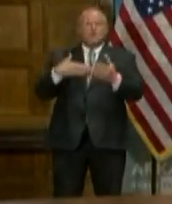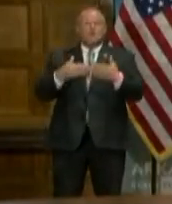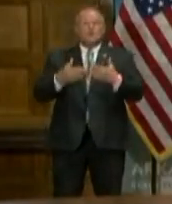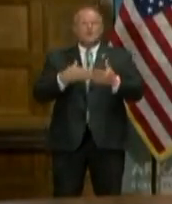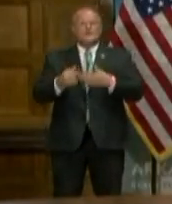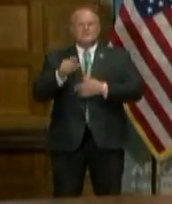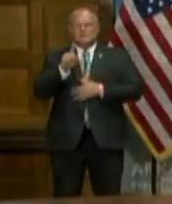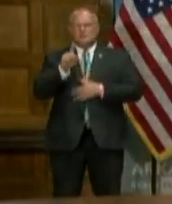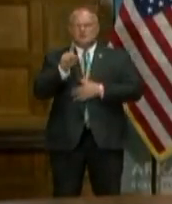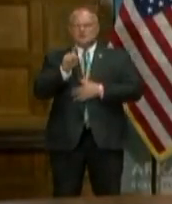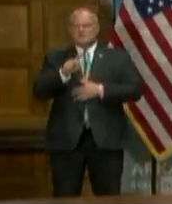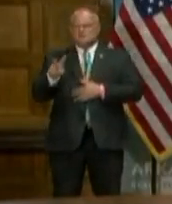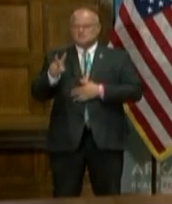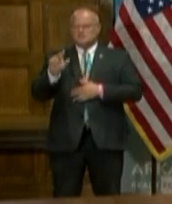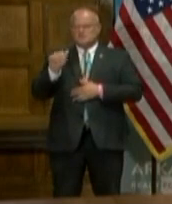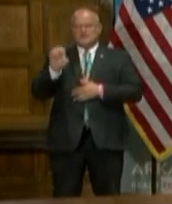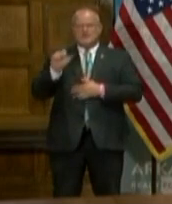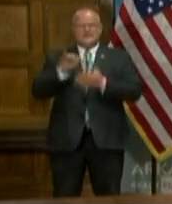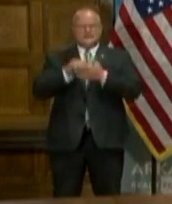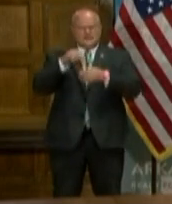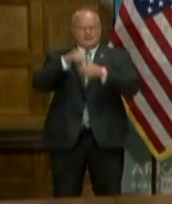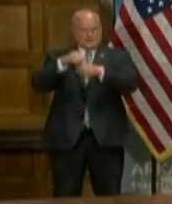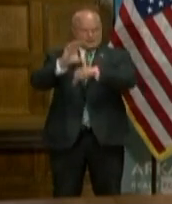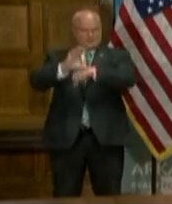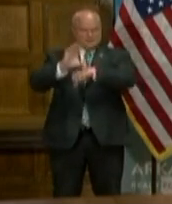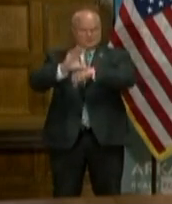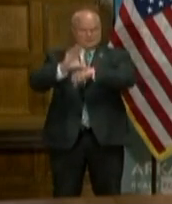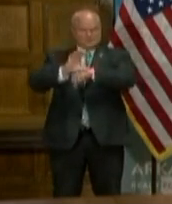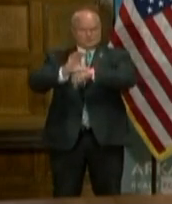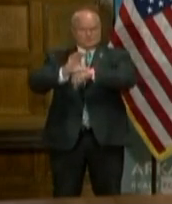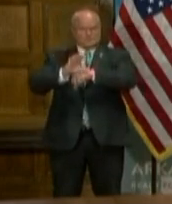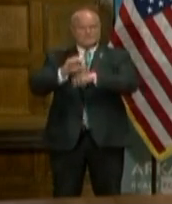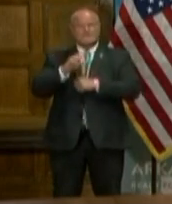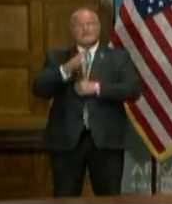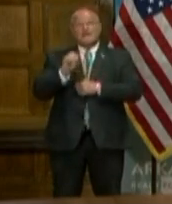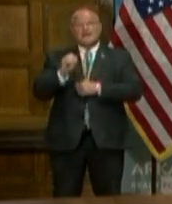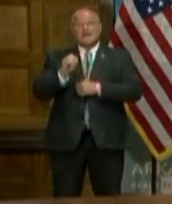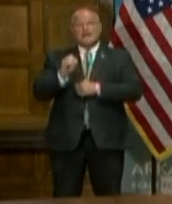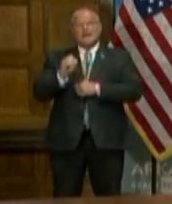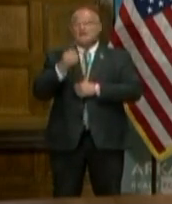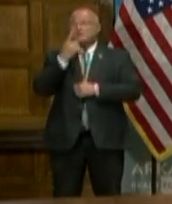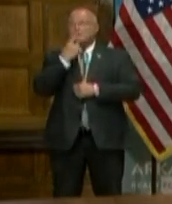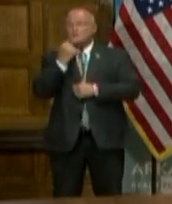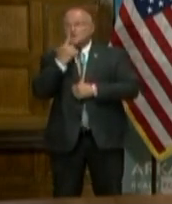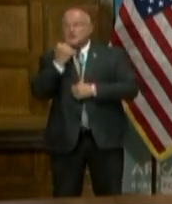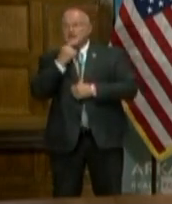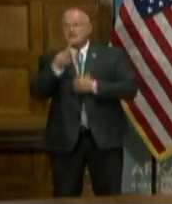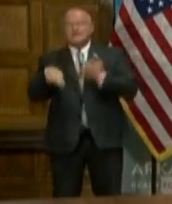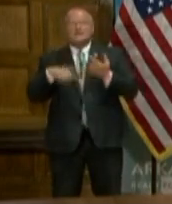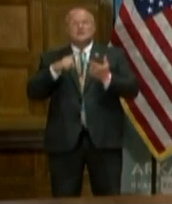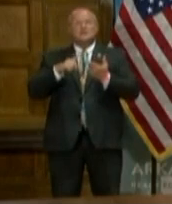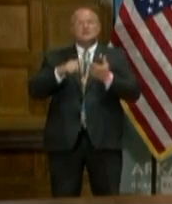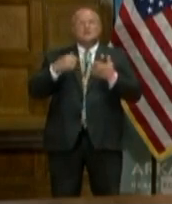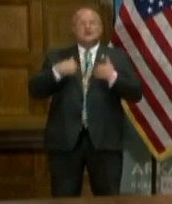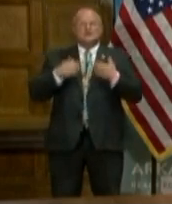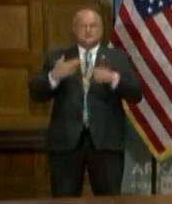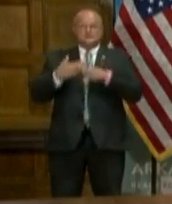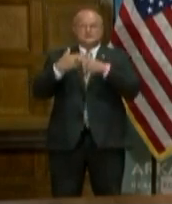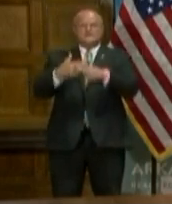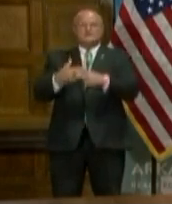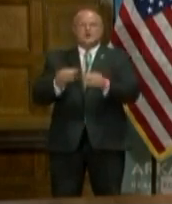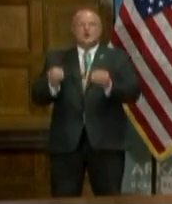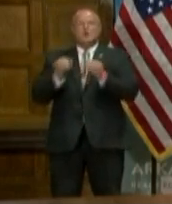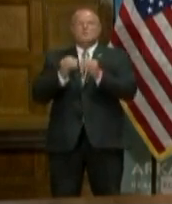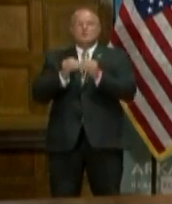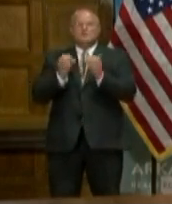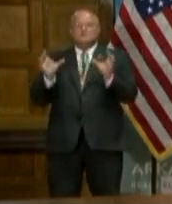there is 1 to 2 cases that are in a church, and the red is whenever there is what you'd consider